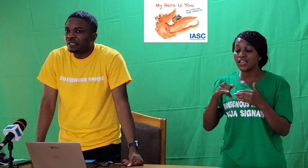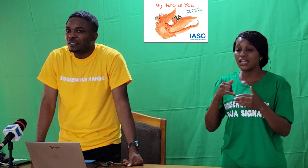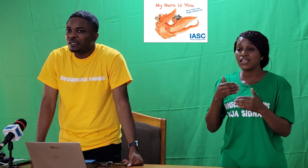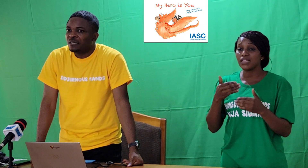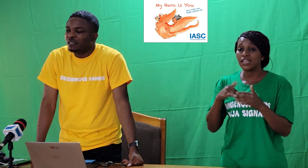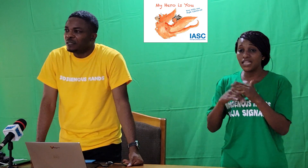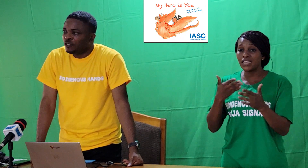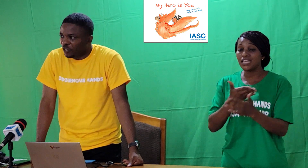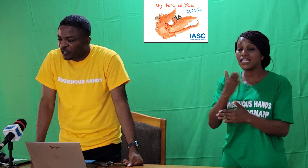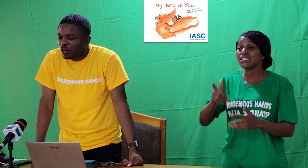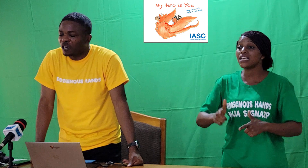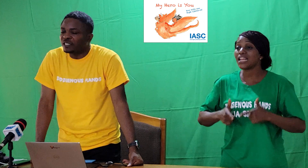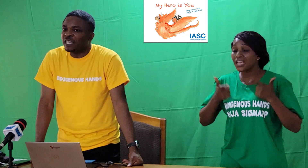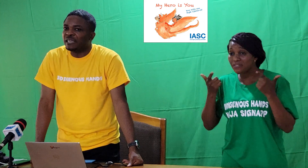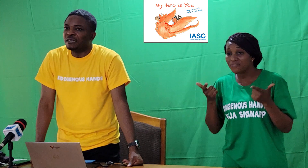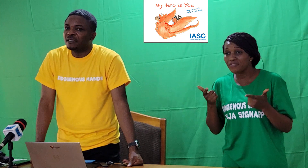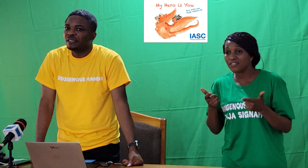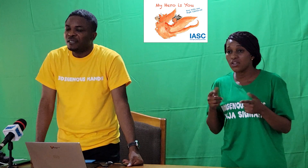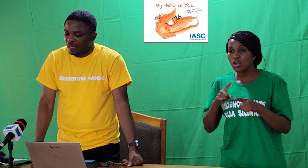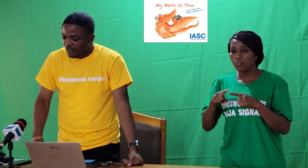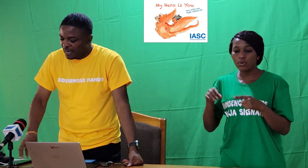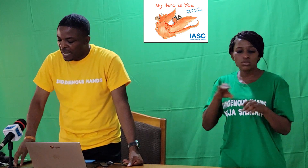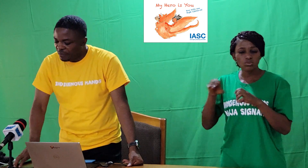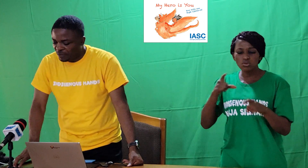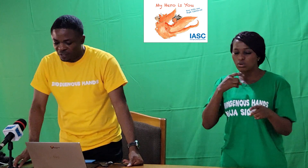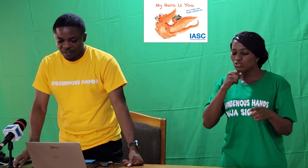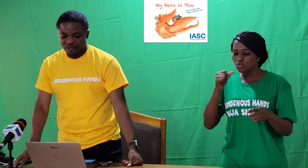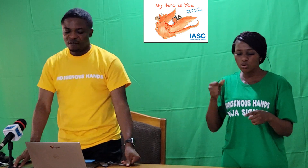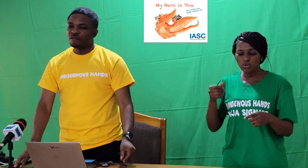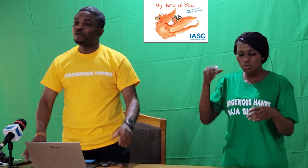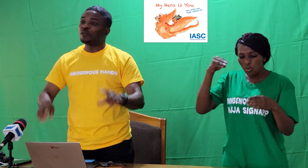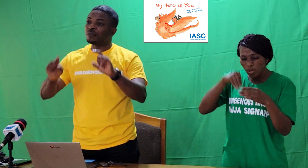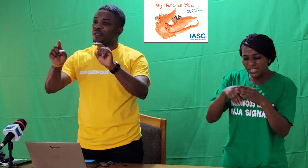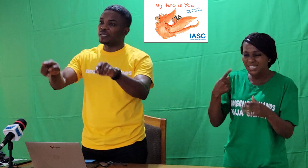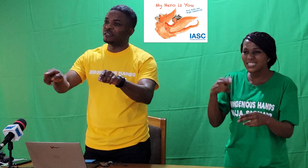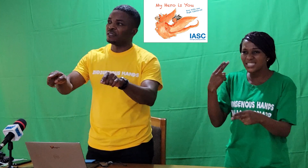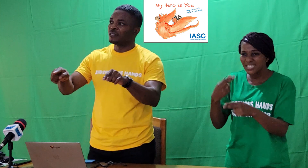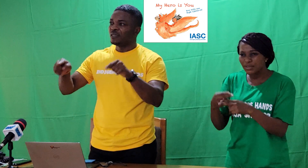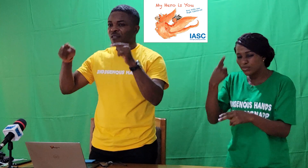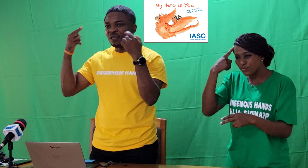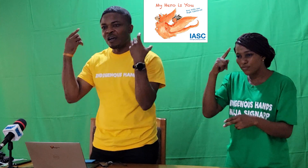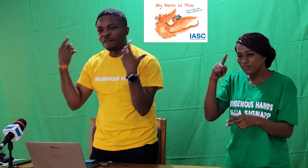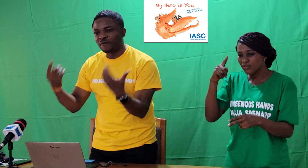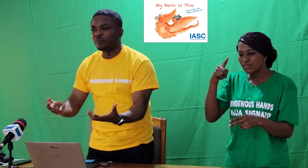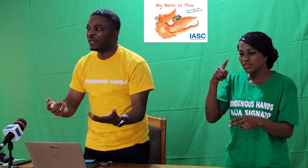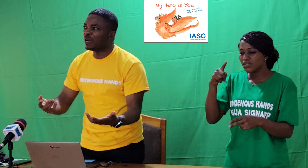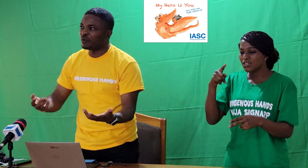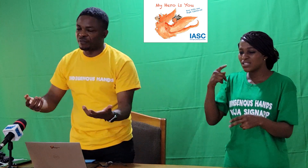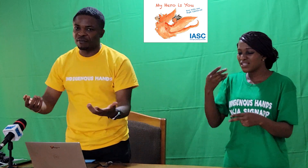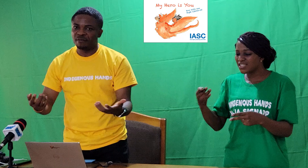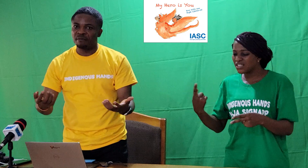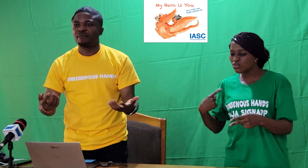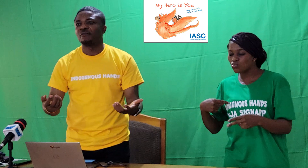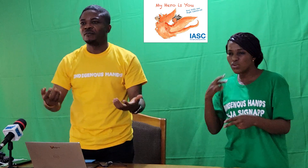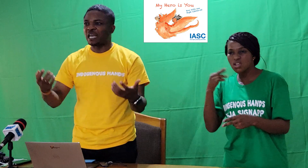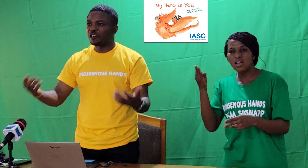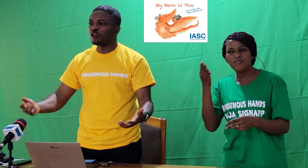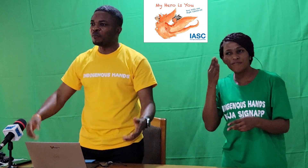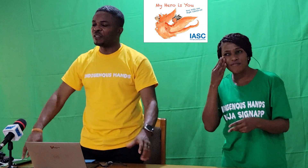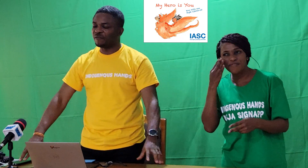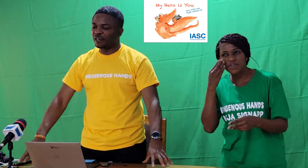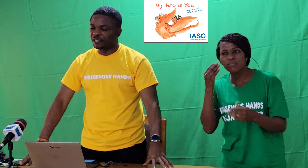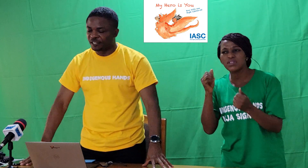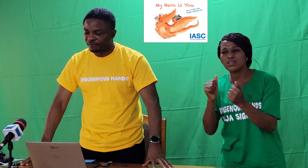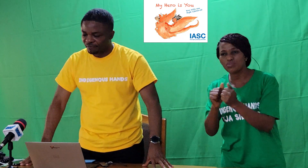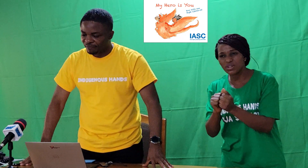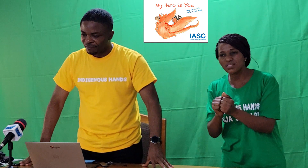But does not contain the names for the things they are familiar with. I grew